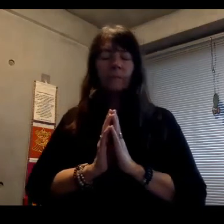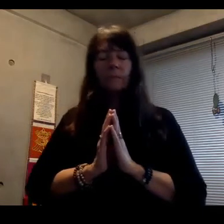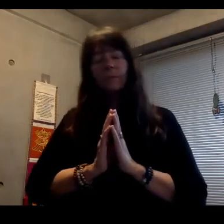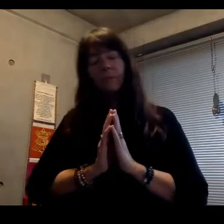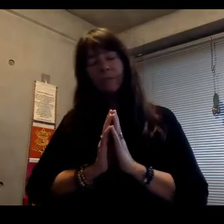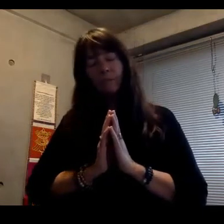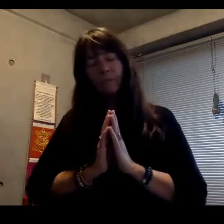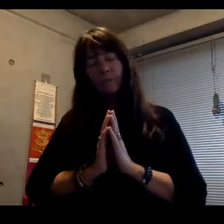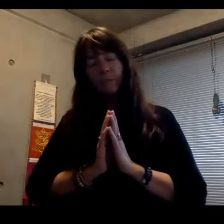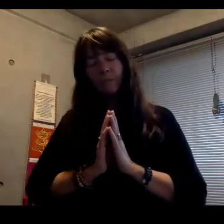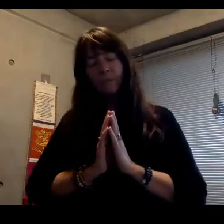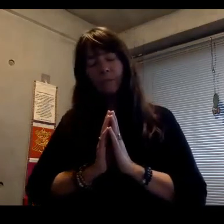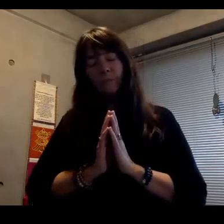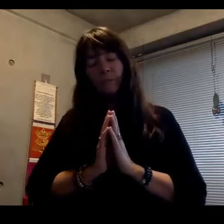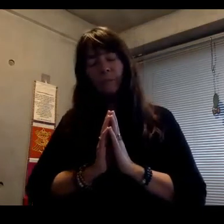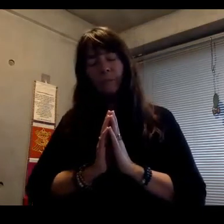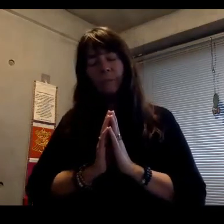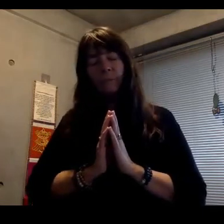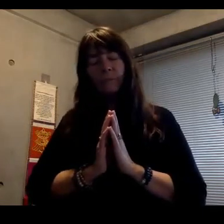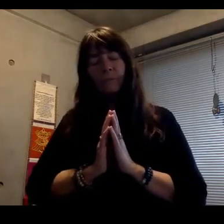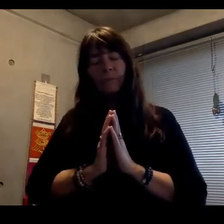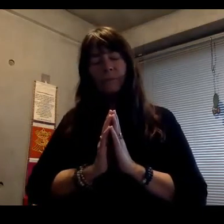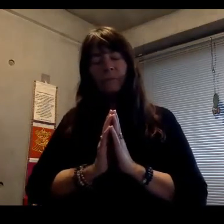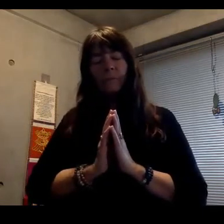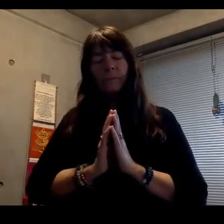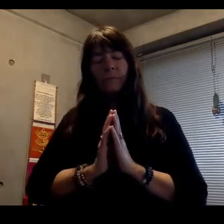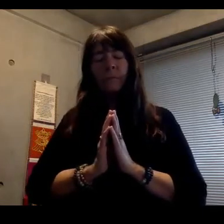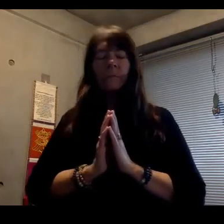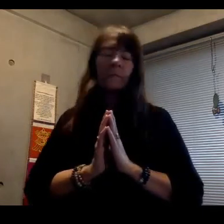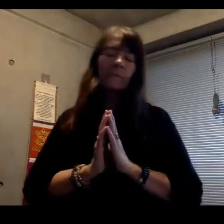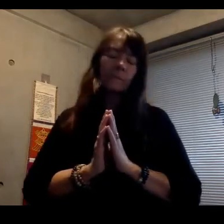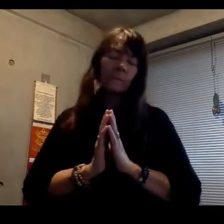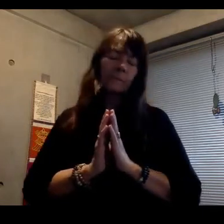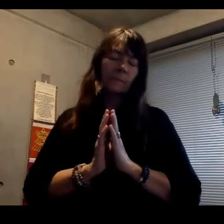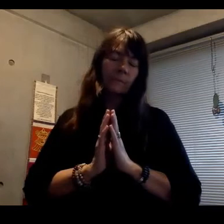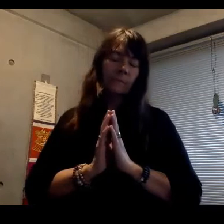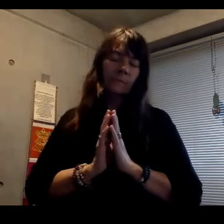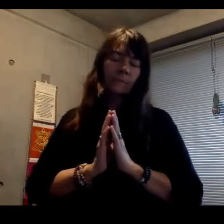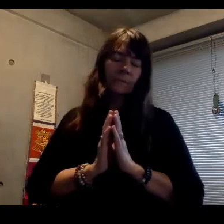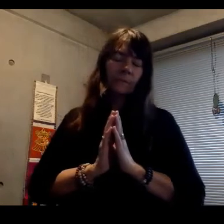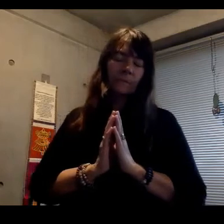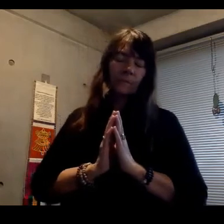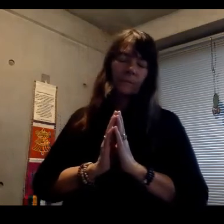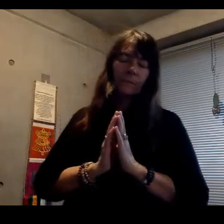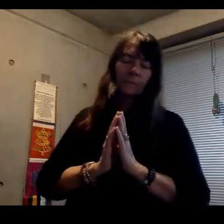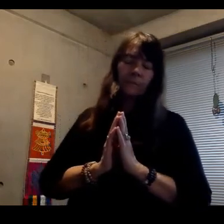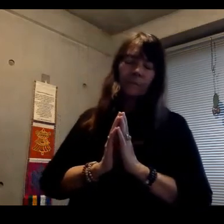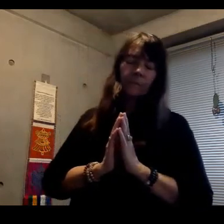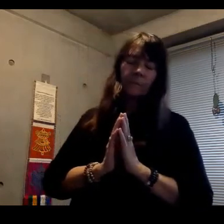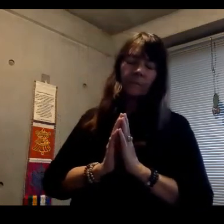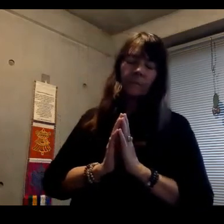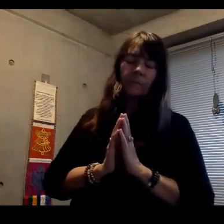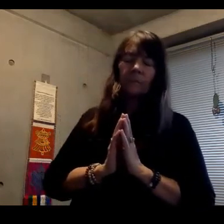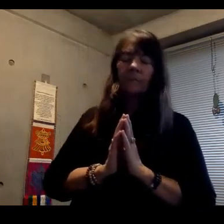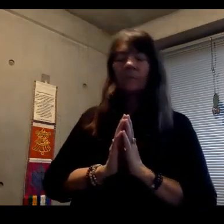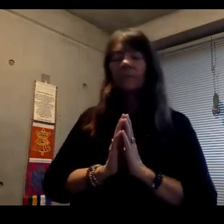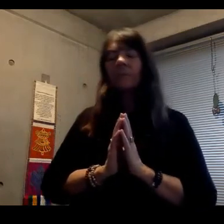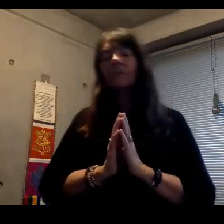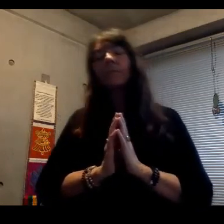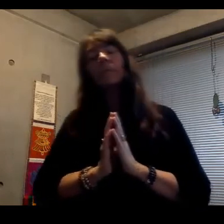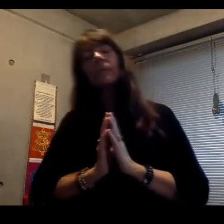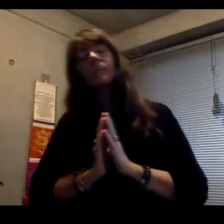seeing the Schumann resonance of the earth has gone off the scales beyond anything that's ever happened